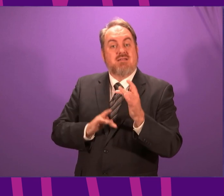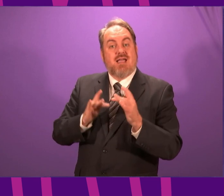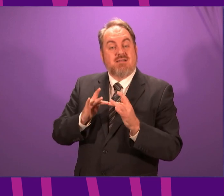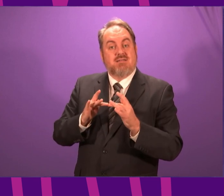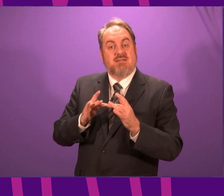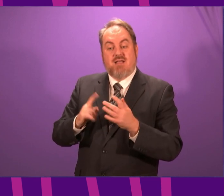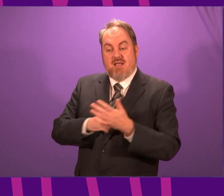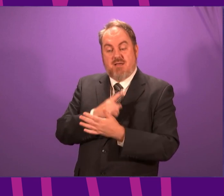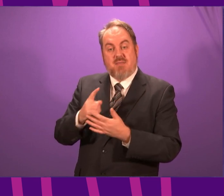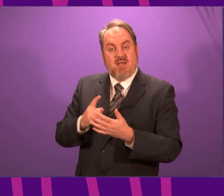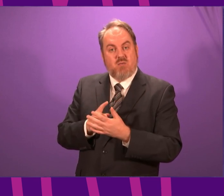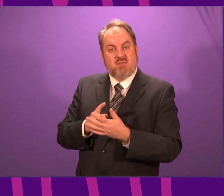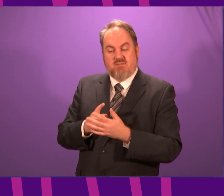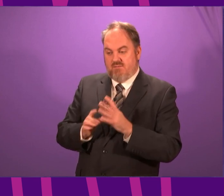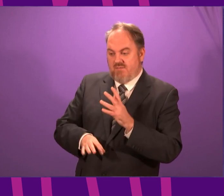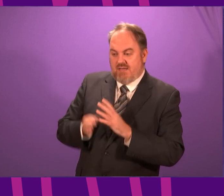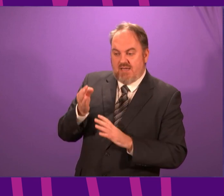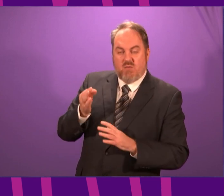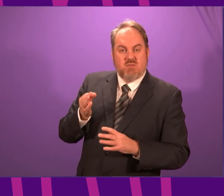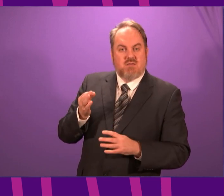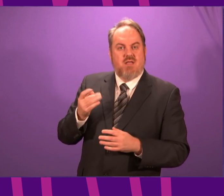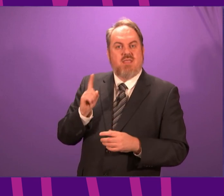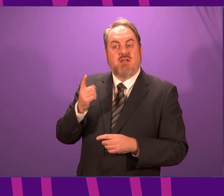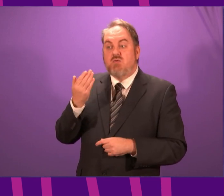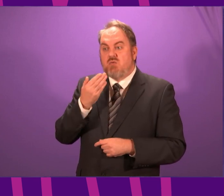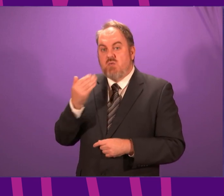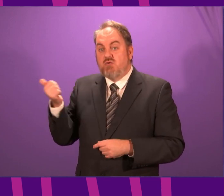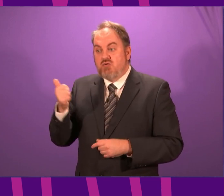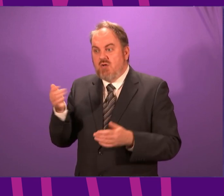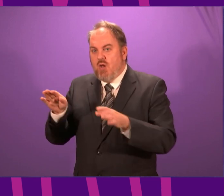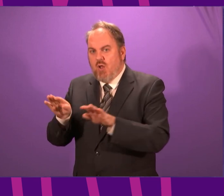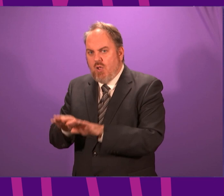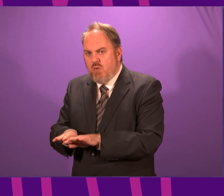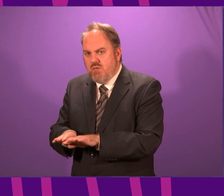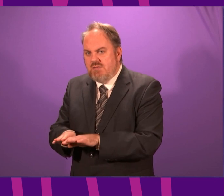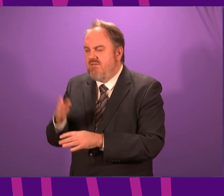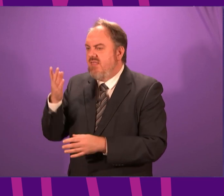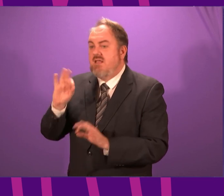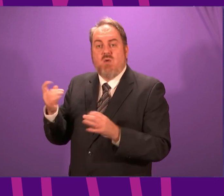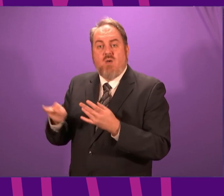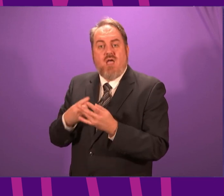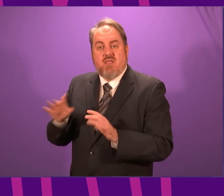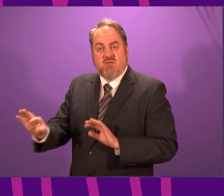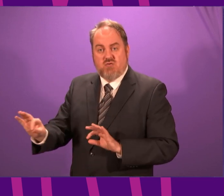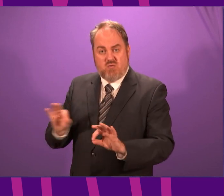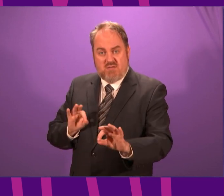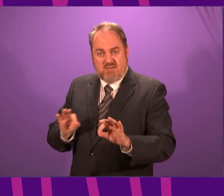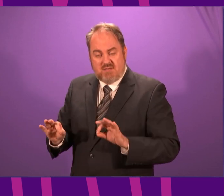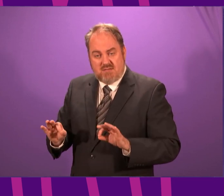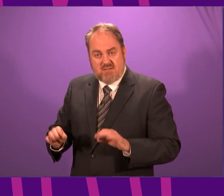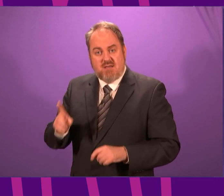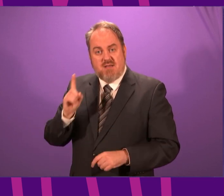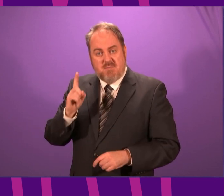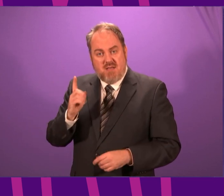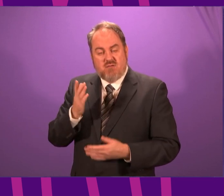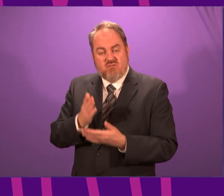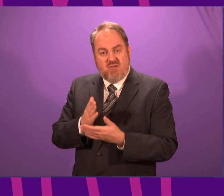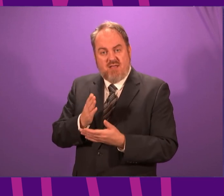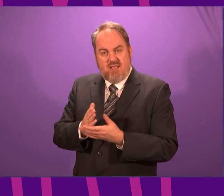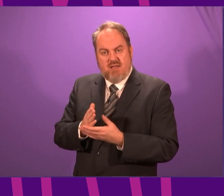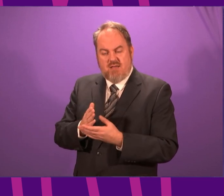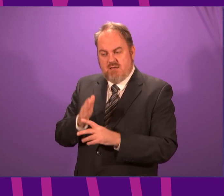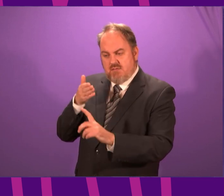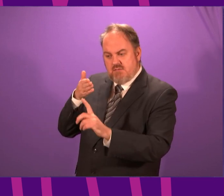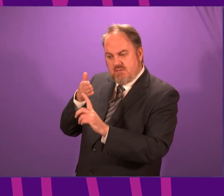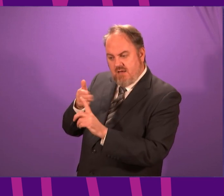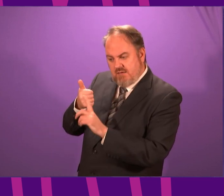is schools. And as a father and an MSP, I agree that schools should only close as a very last resort. But I think that the enhanced and targeted